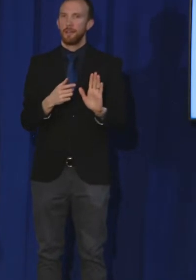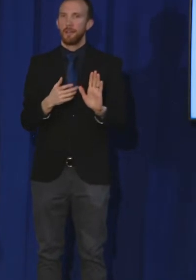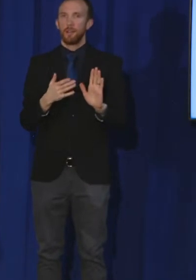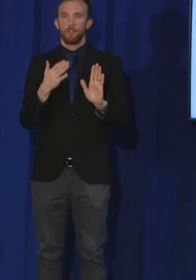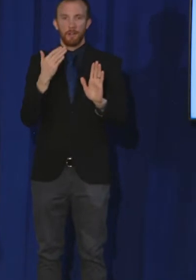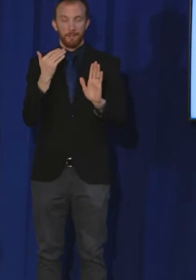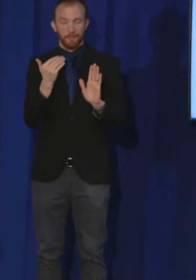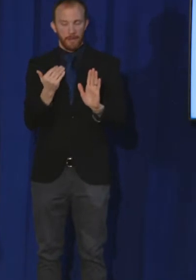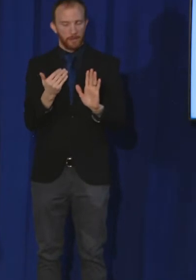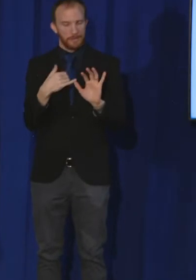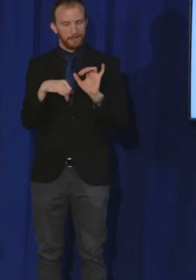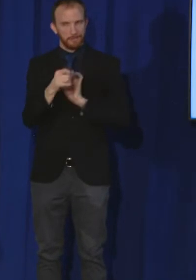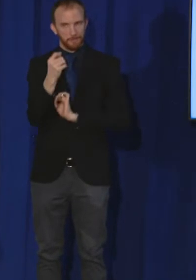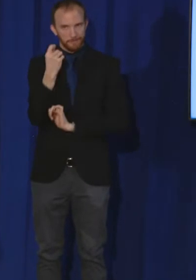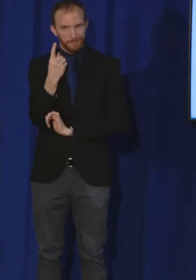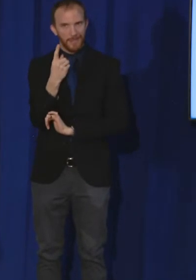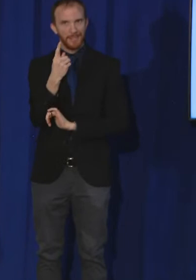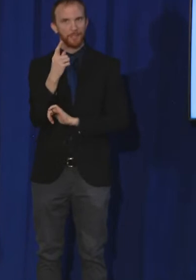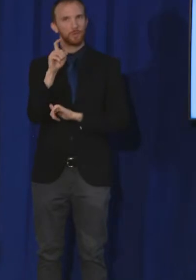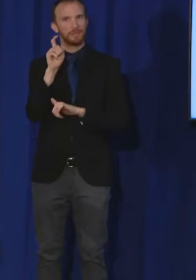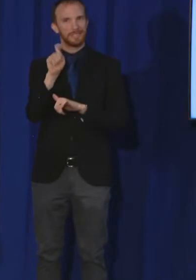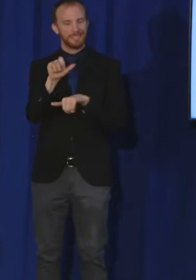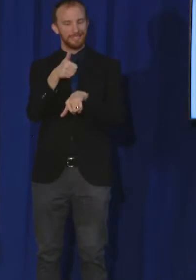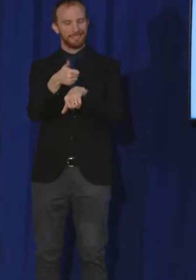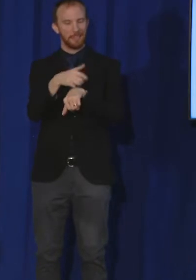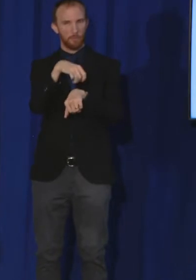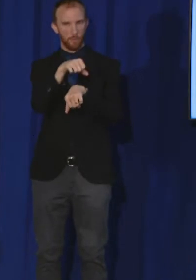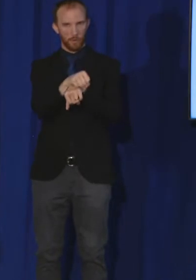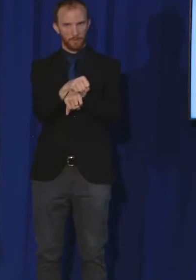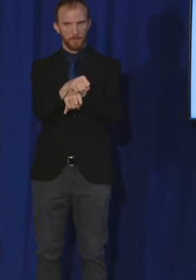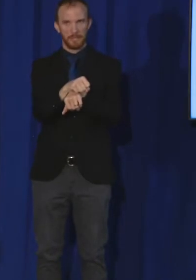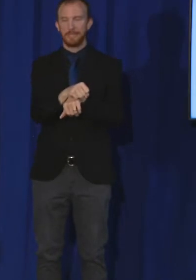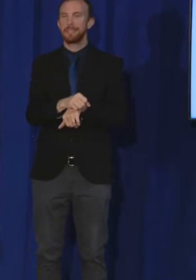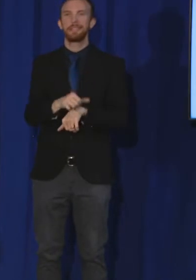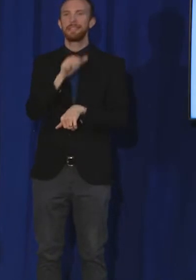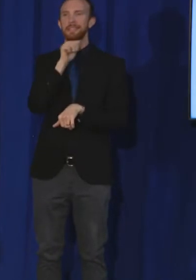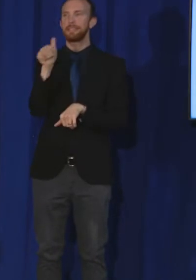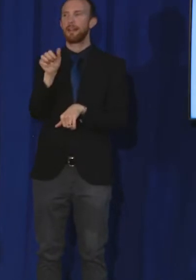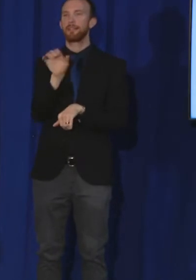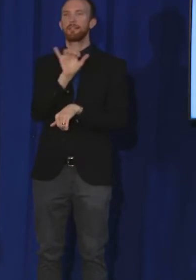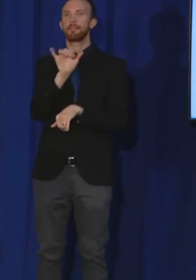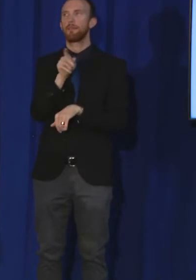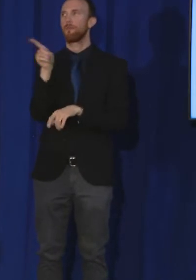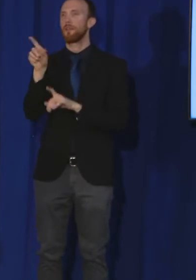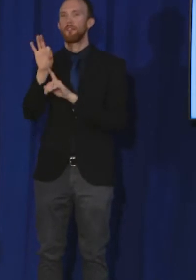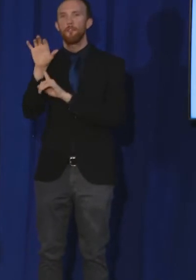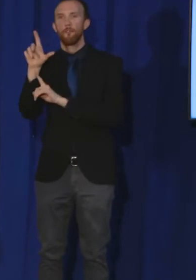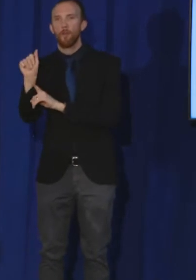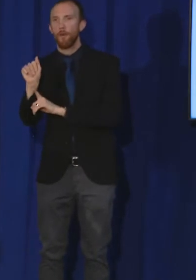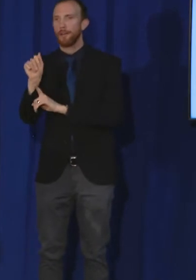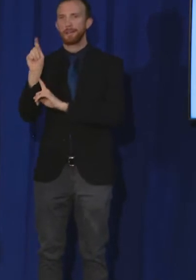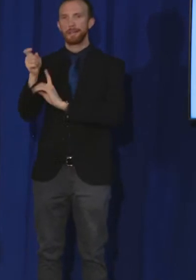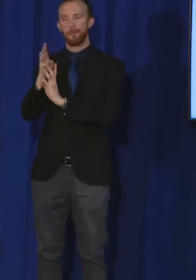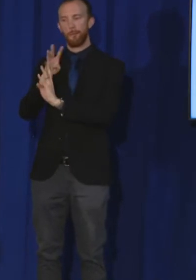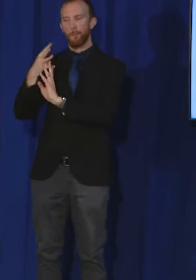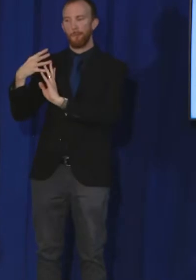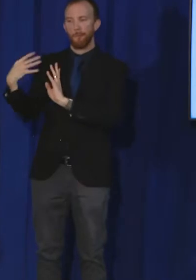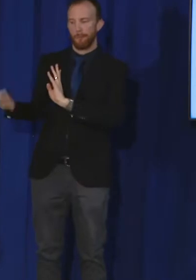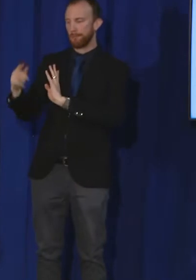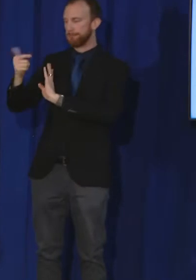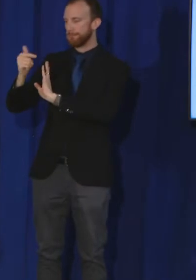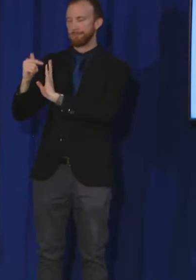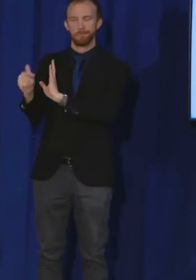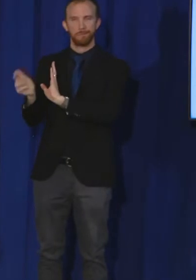an appointment-based system. We are not planning to open up like we've seen in Florida, first come, first serve. We don't think that that is a good